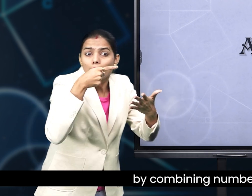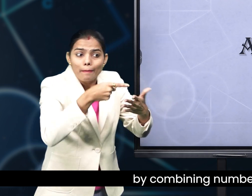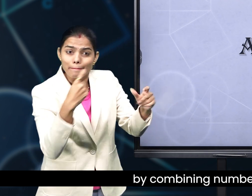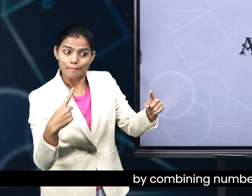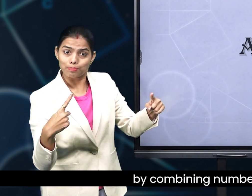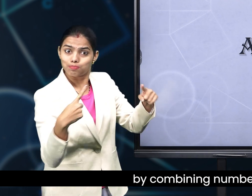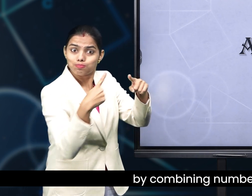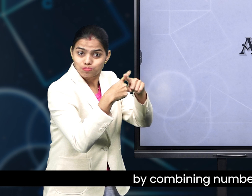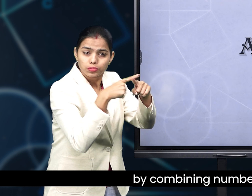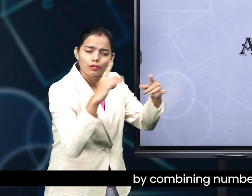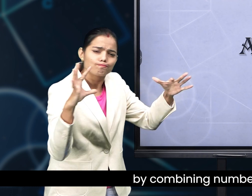variables.